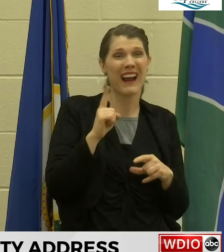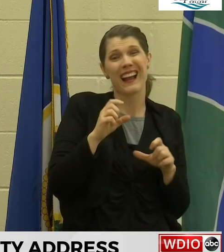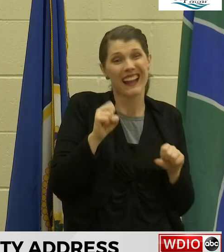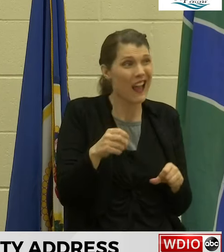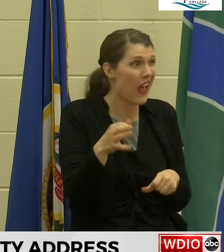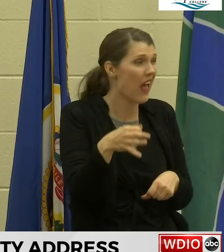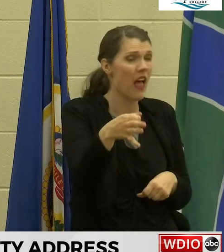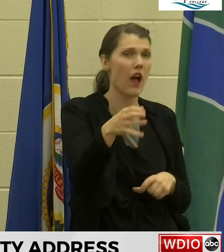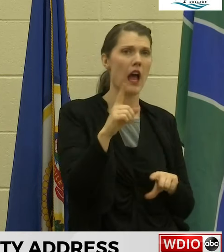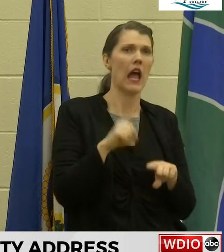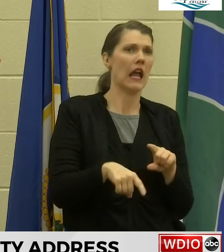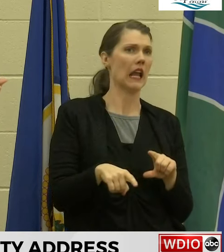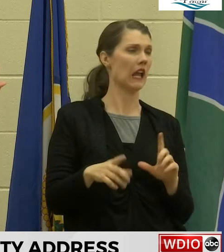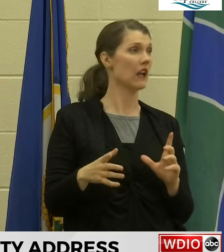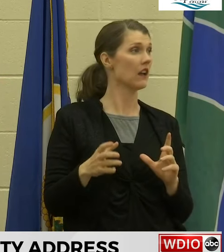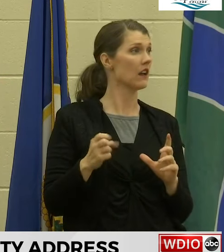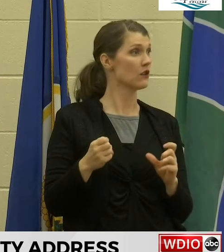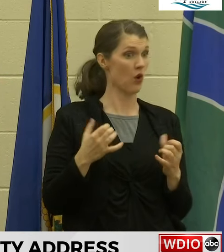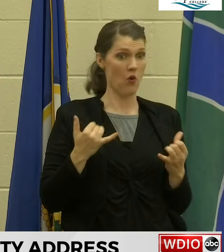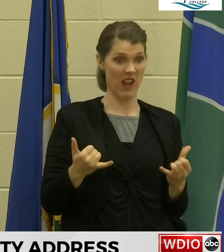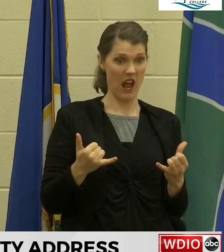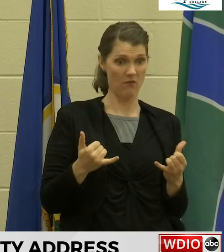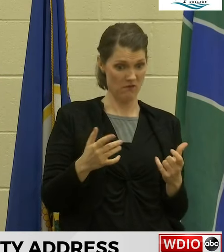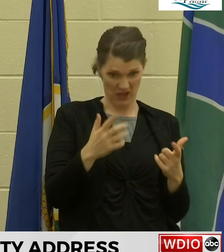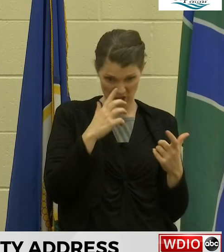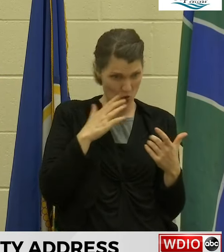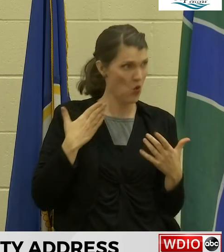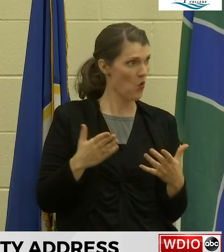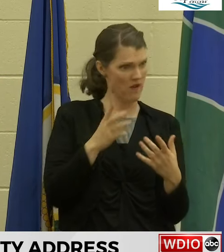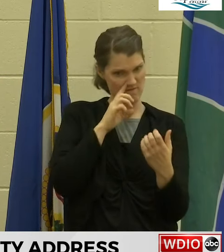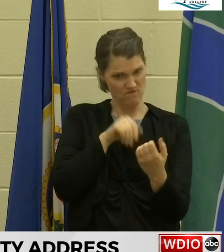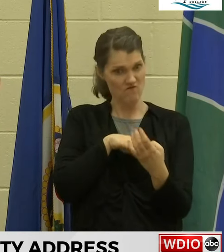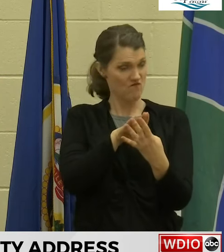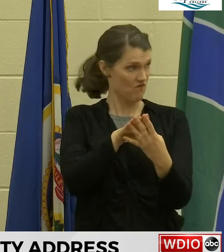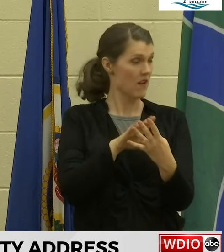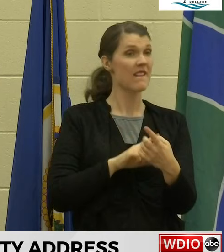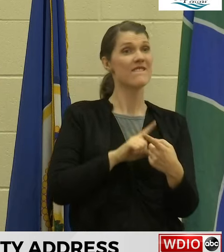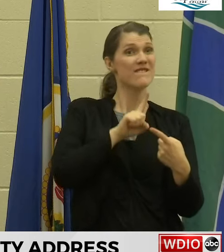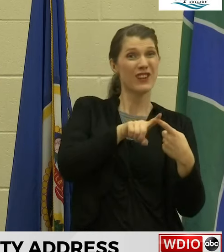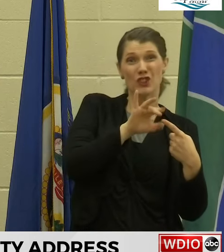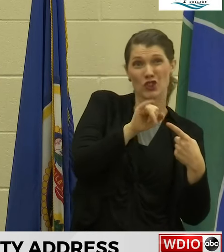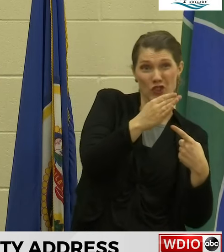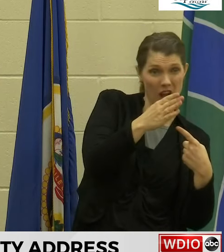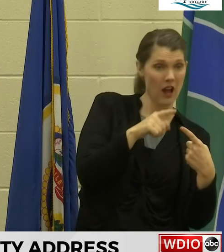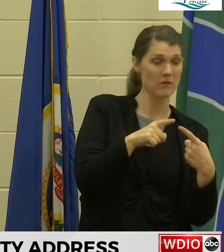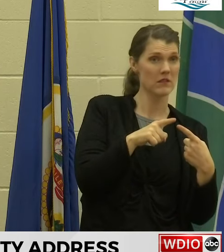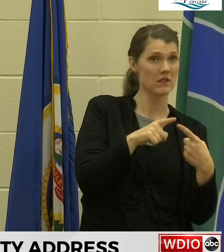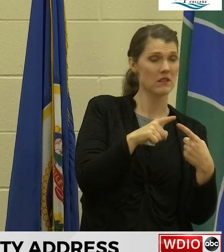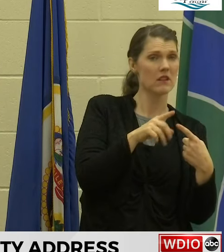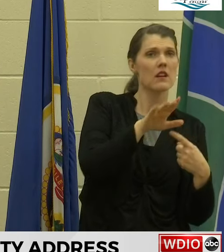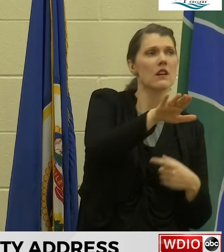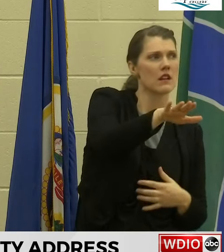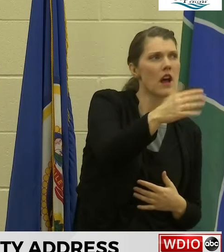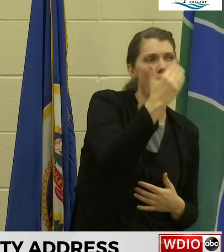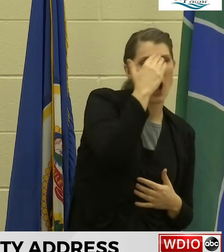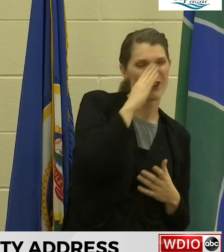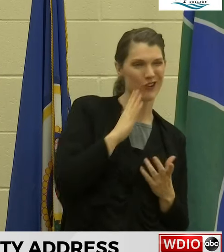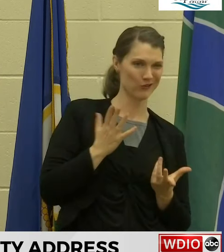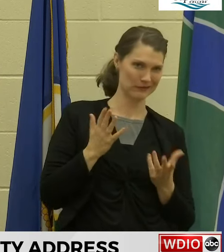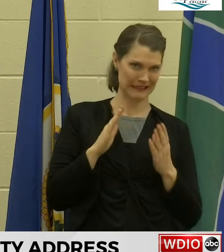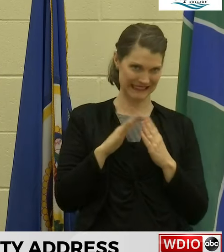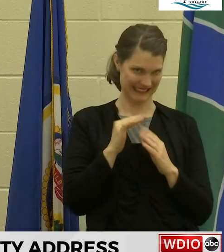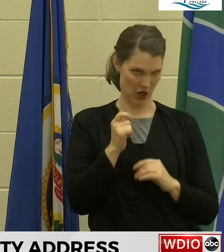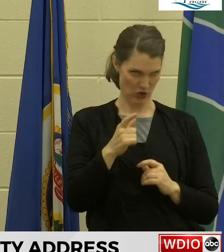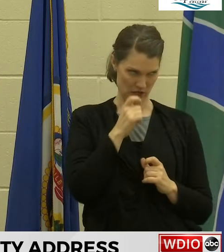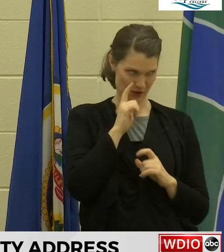solve. So let's take each of them on. First, jobs. I know that City Hall doesn't